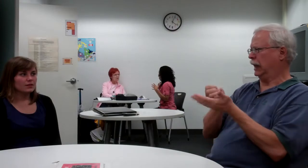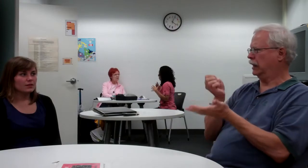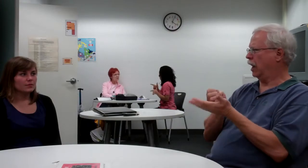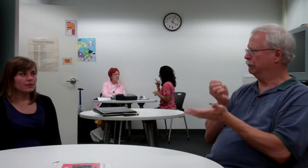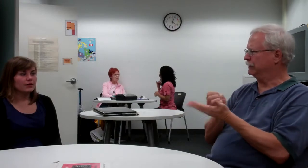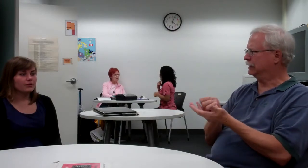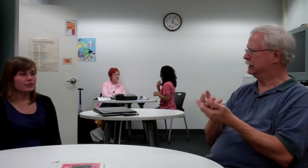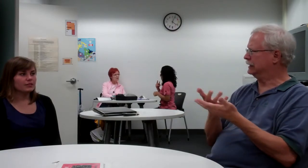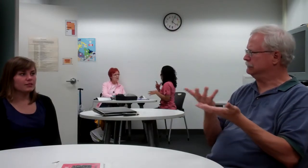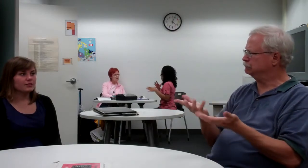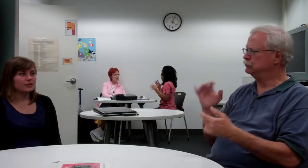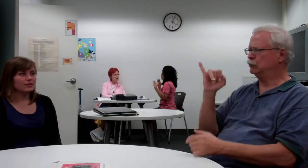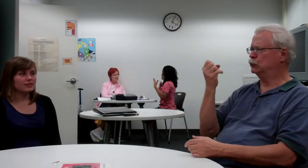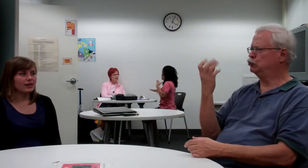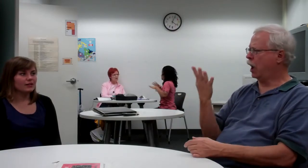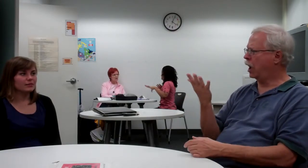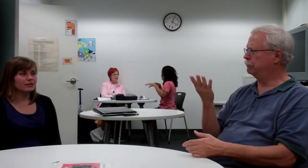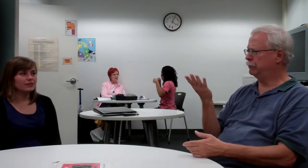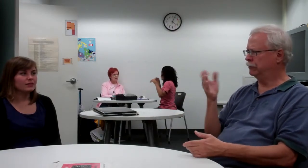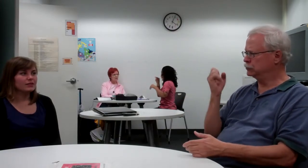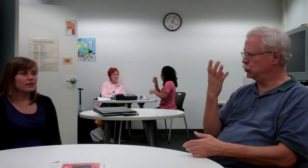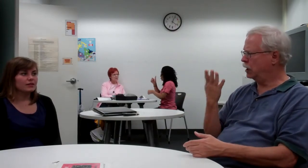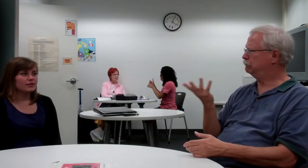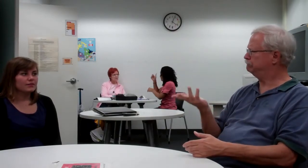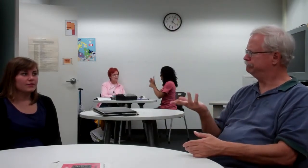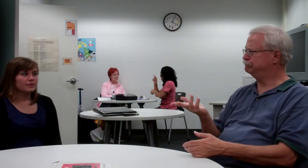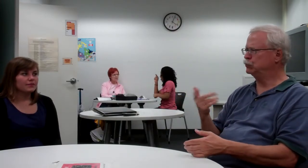But right now, I'm really concerned about the economy.